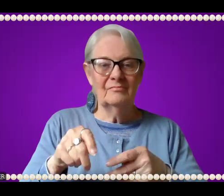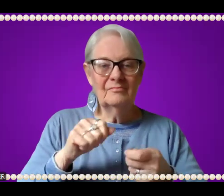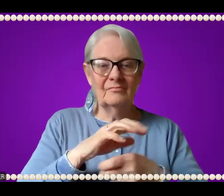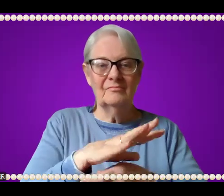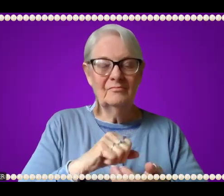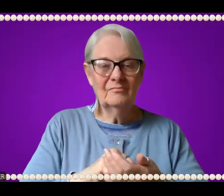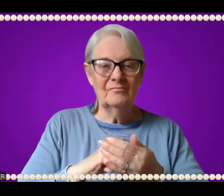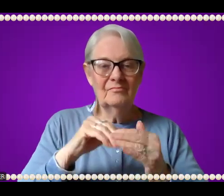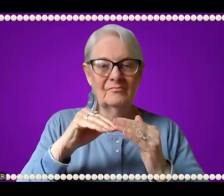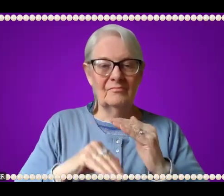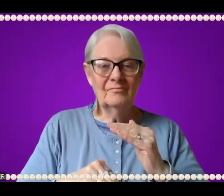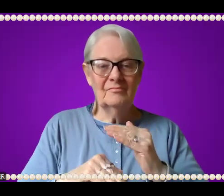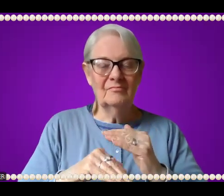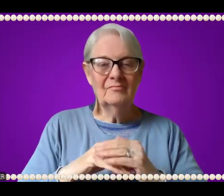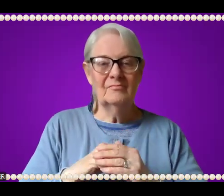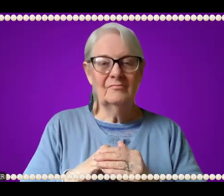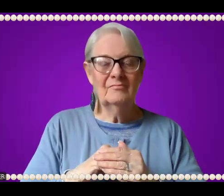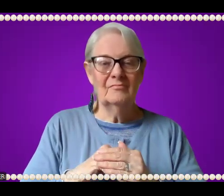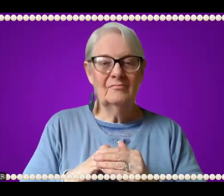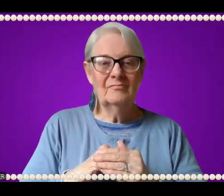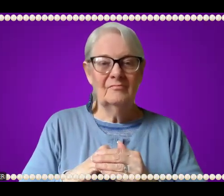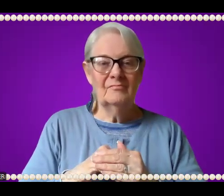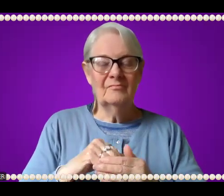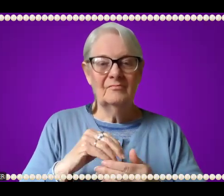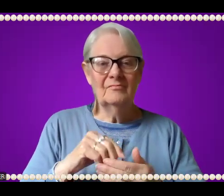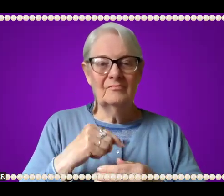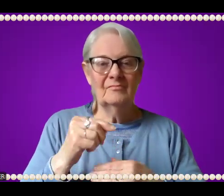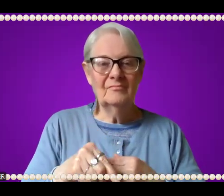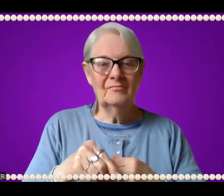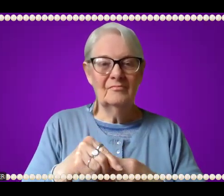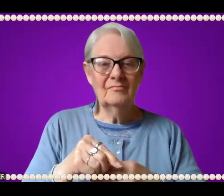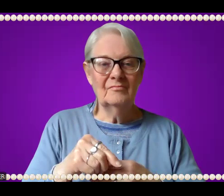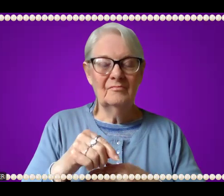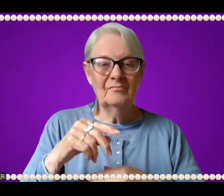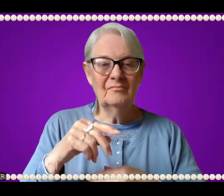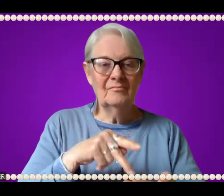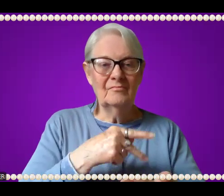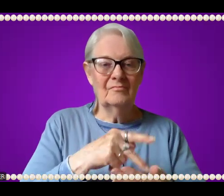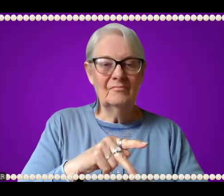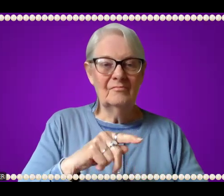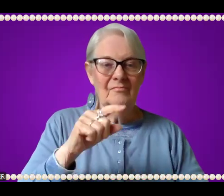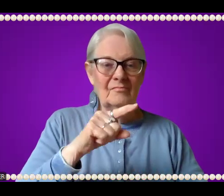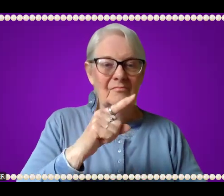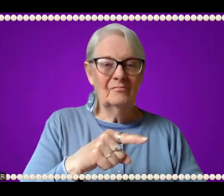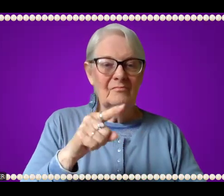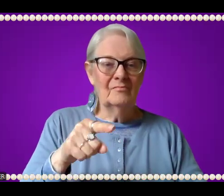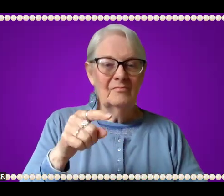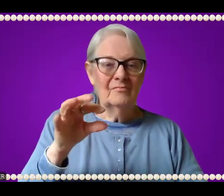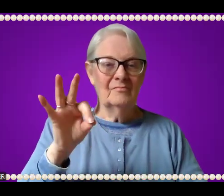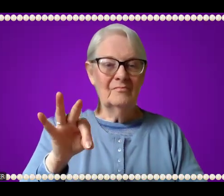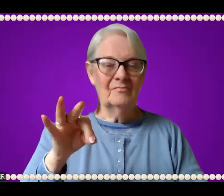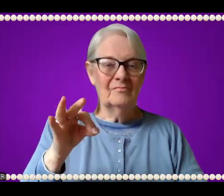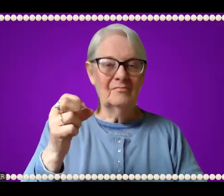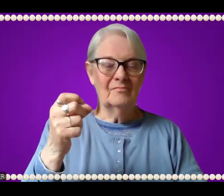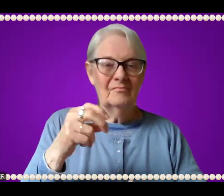lack of knowledge. Then also we get to hear Psalm 119:11. I